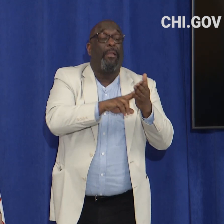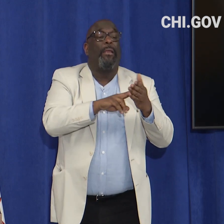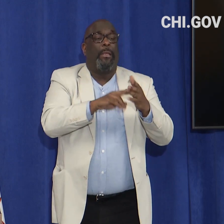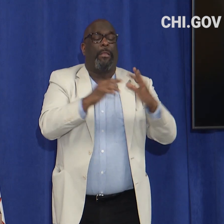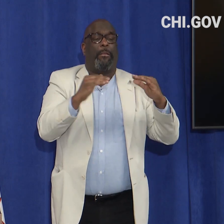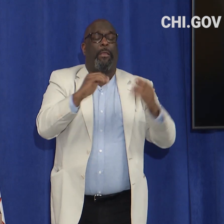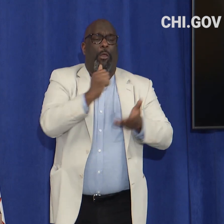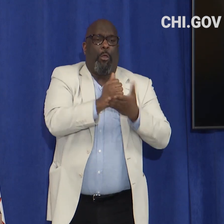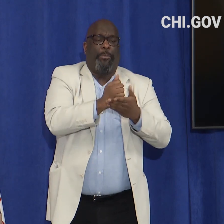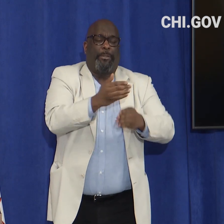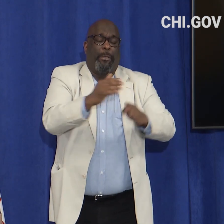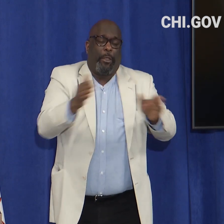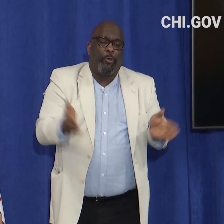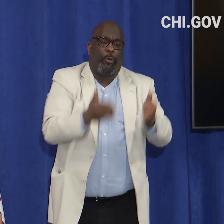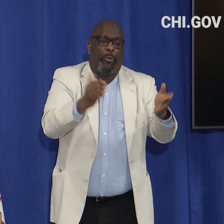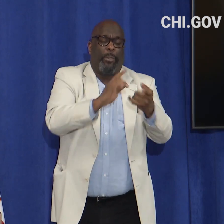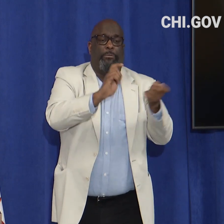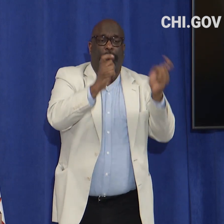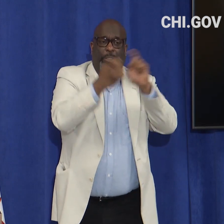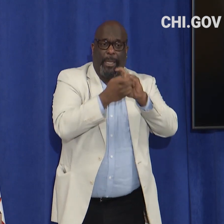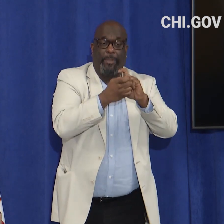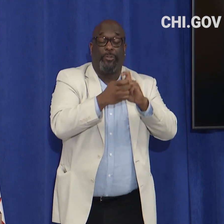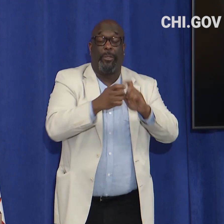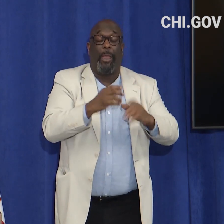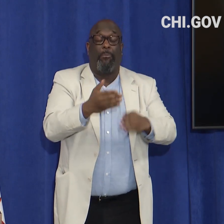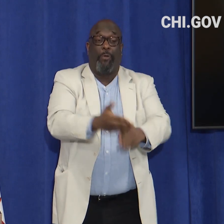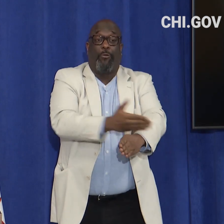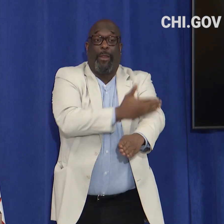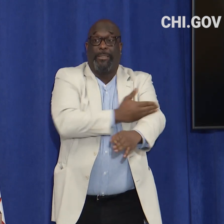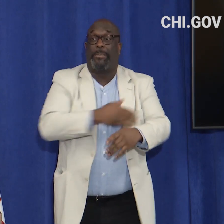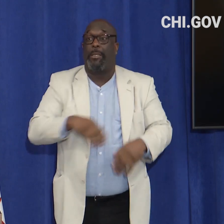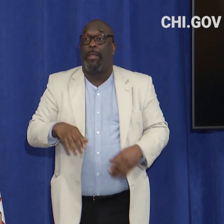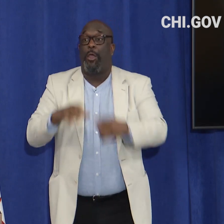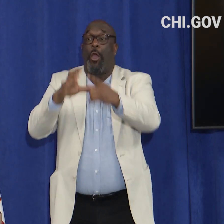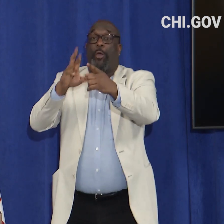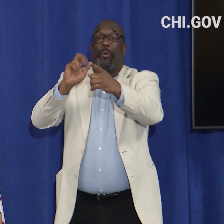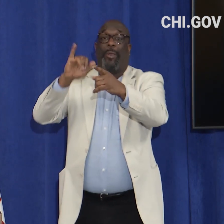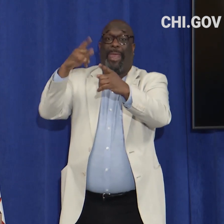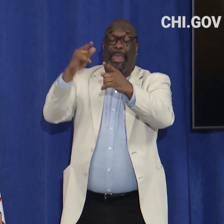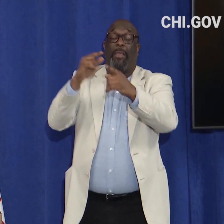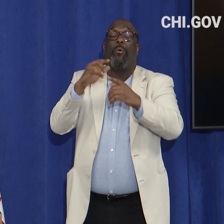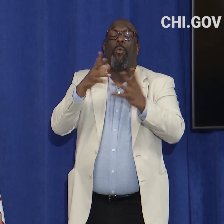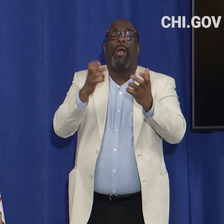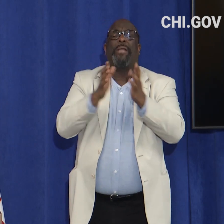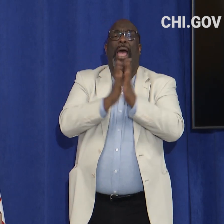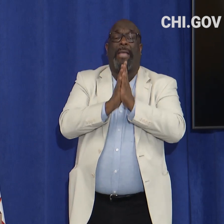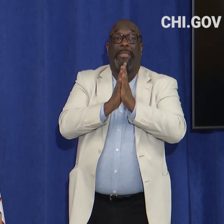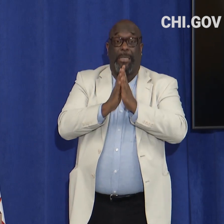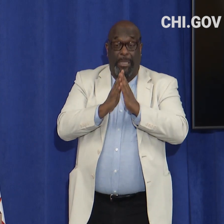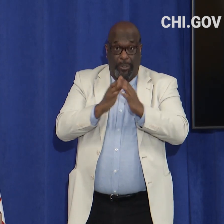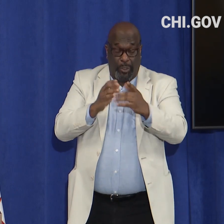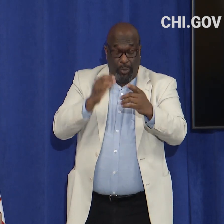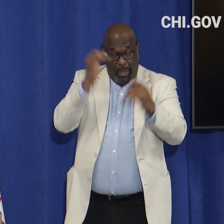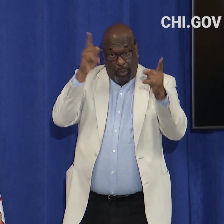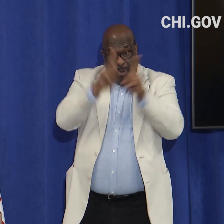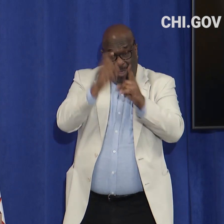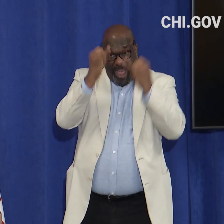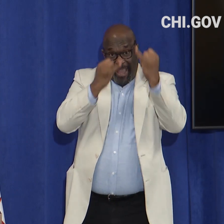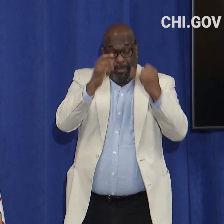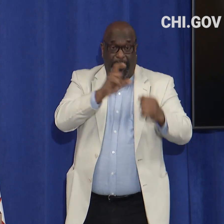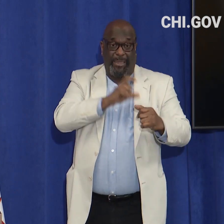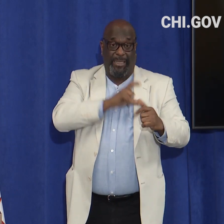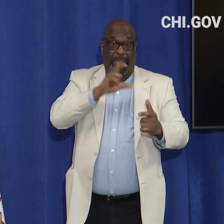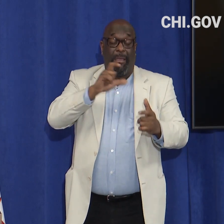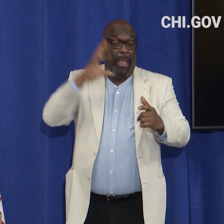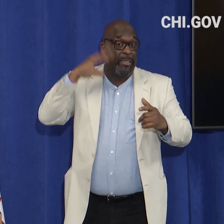and progress. Greg Pratt from the Tribune wants to know, do you agree or disagree with the idea that police would have to deal with less